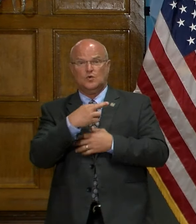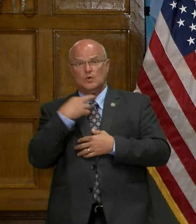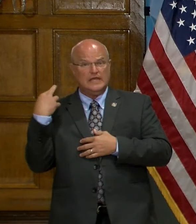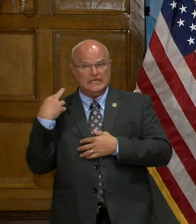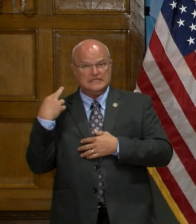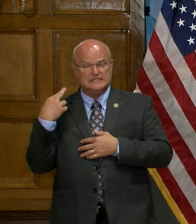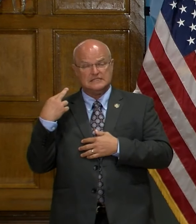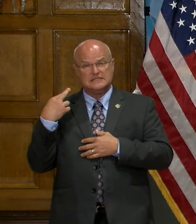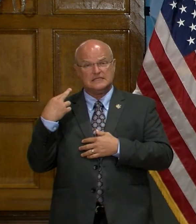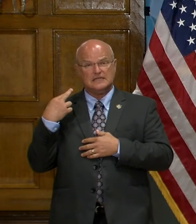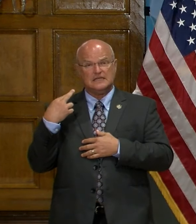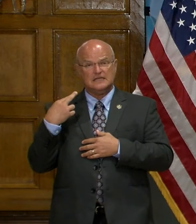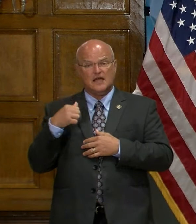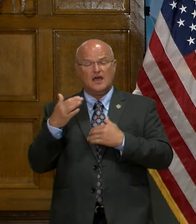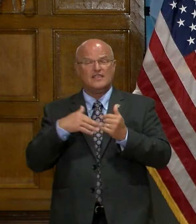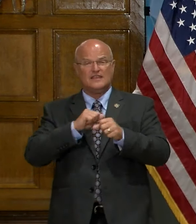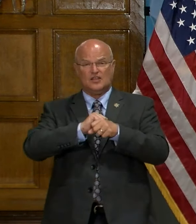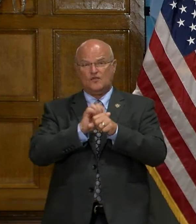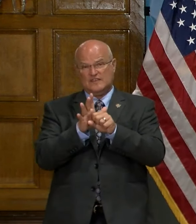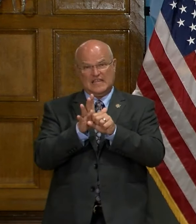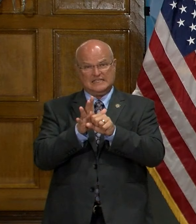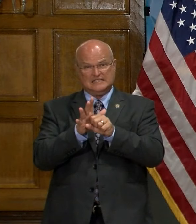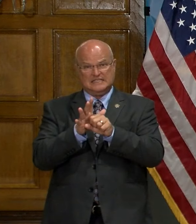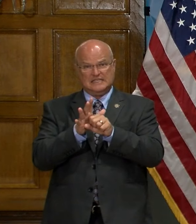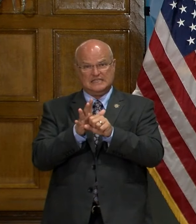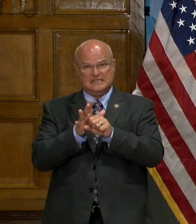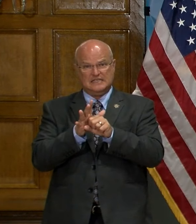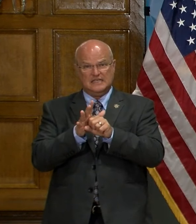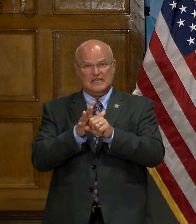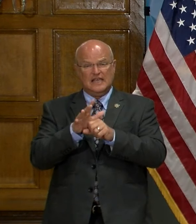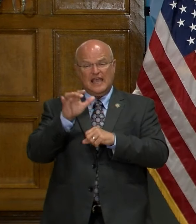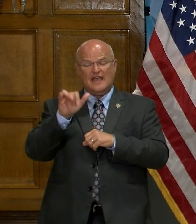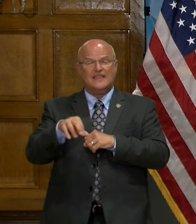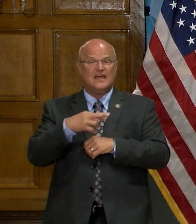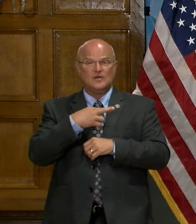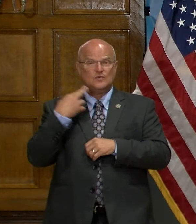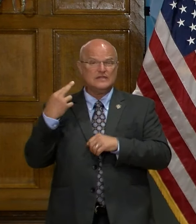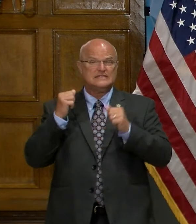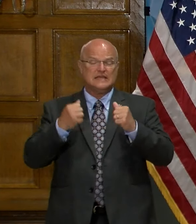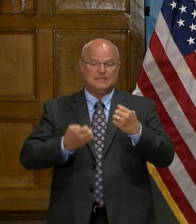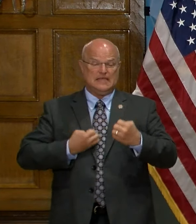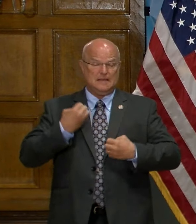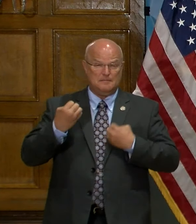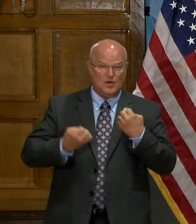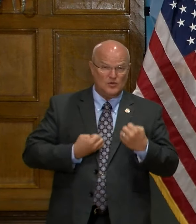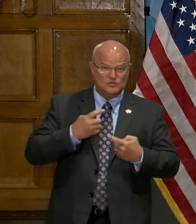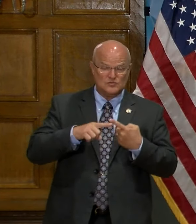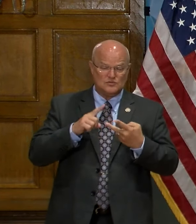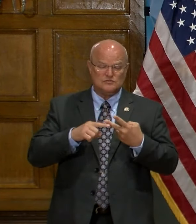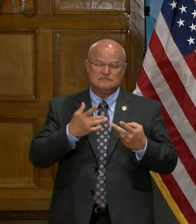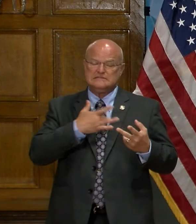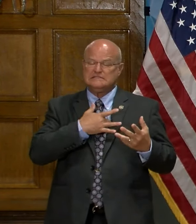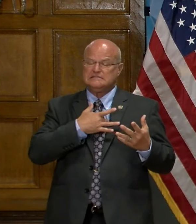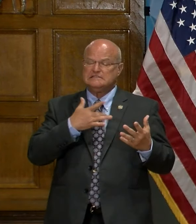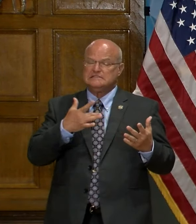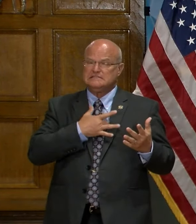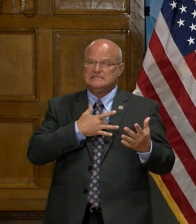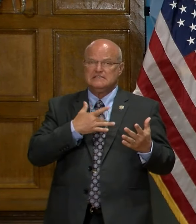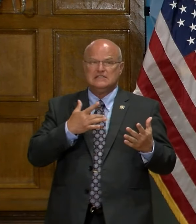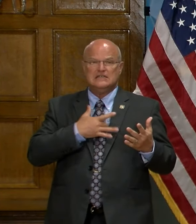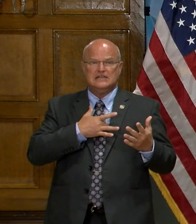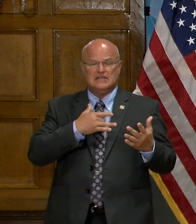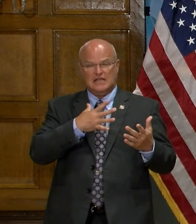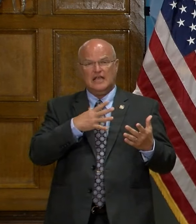risk besides COVID-19, and those risks can be emotional, they can be heart-rendering,